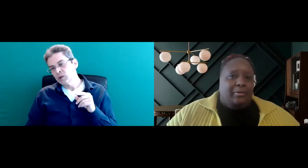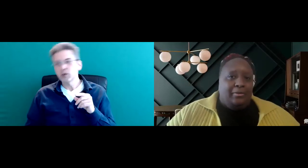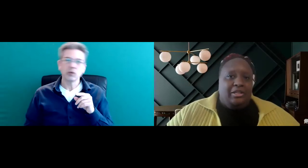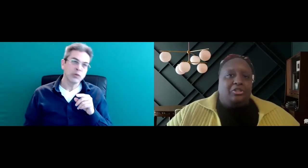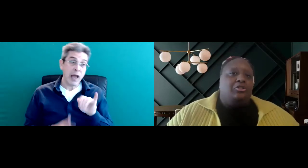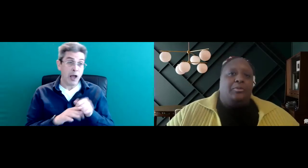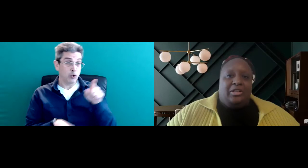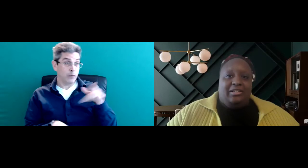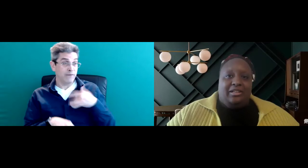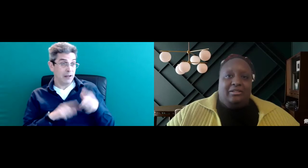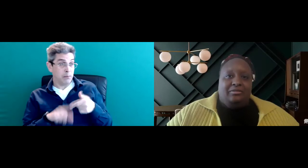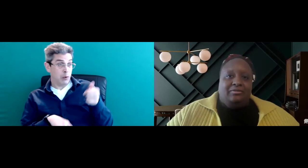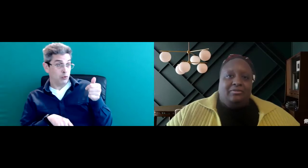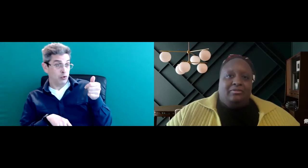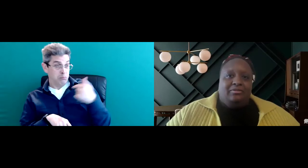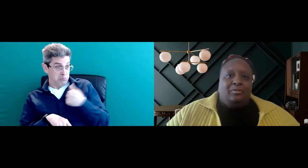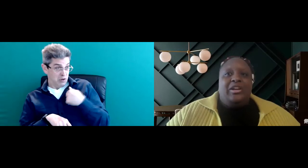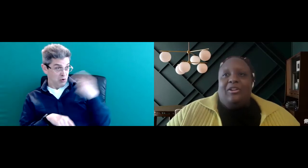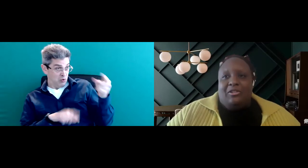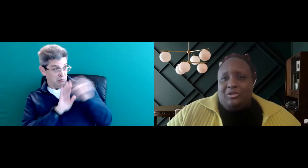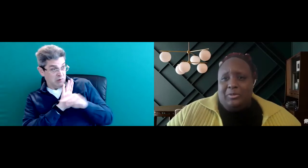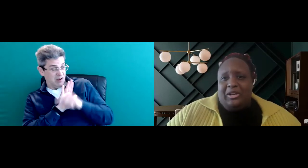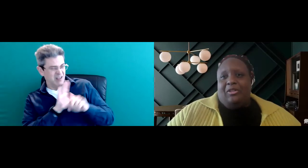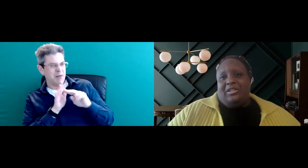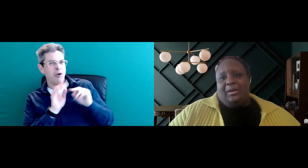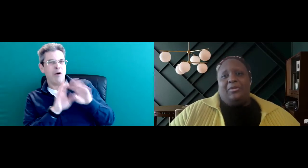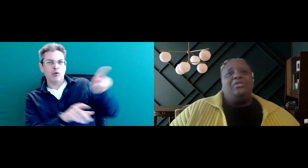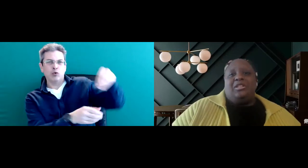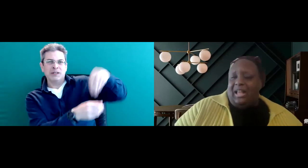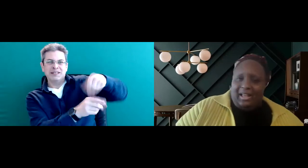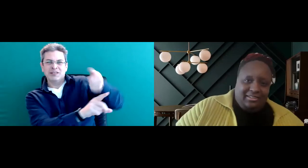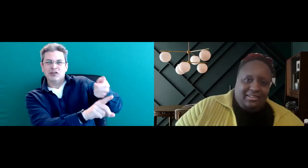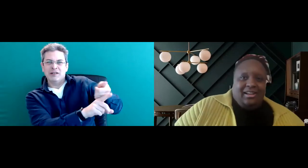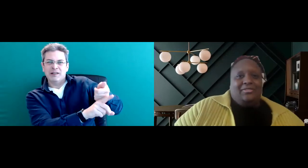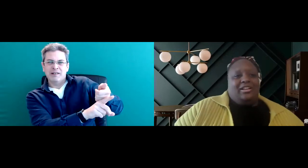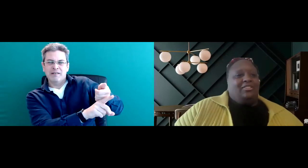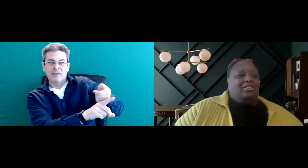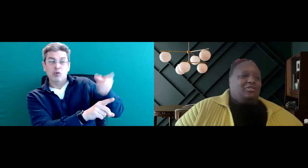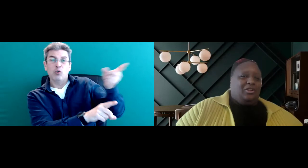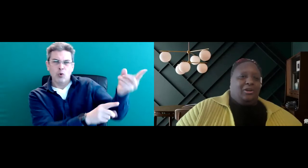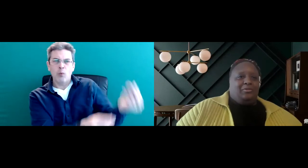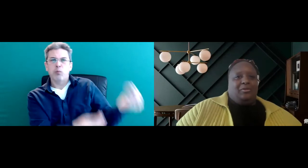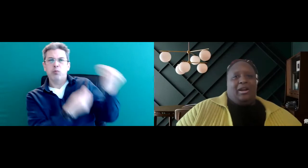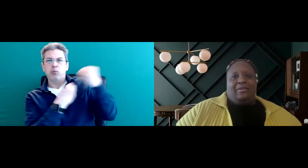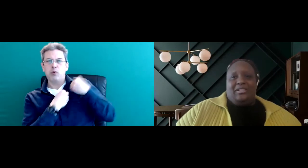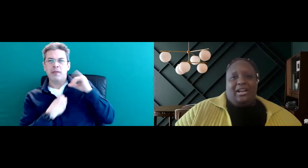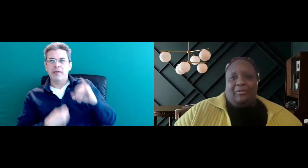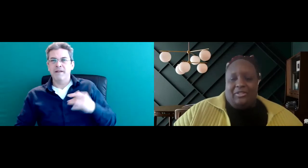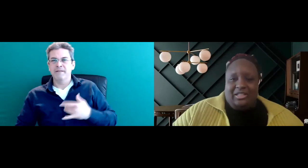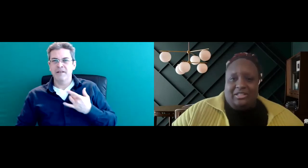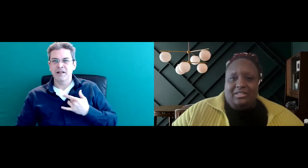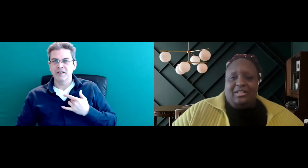you feel about me is just you projecting. We hear it on social media all the time. We use a lot of psychological terms for